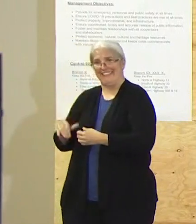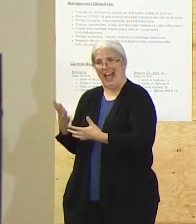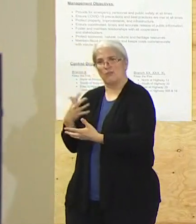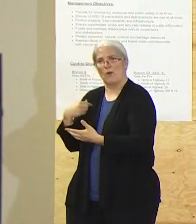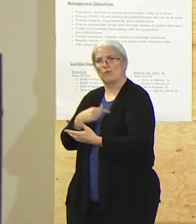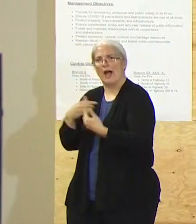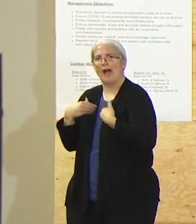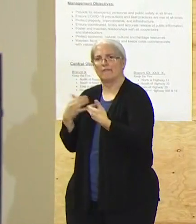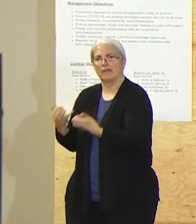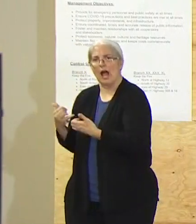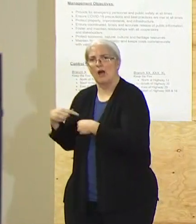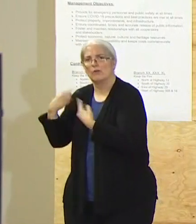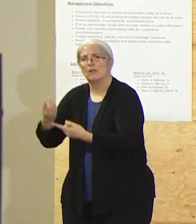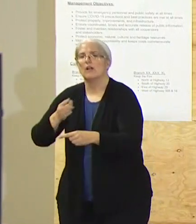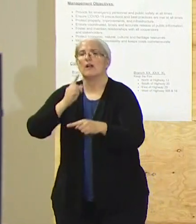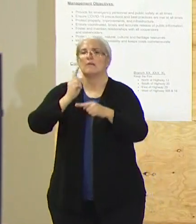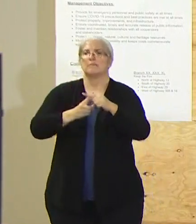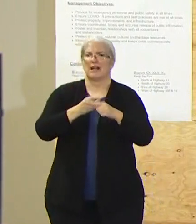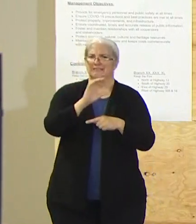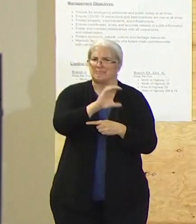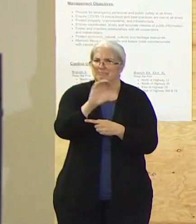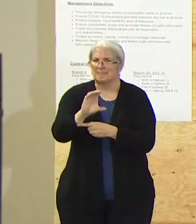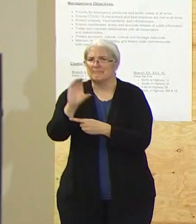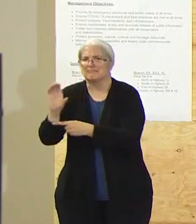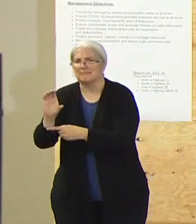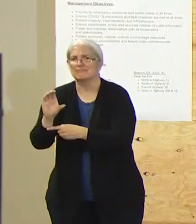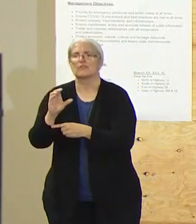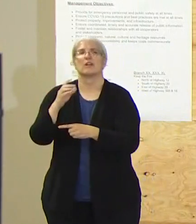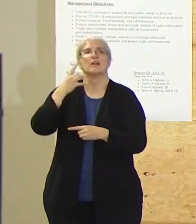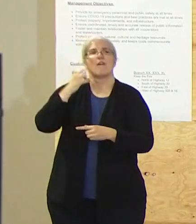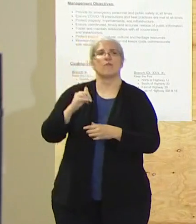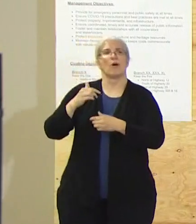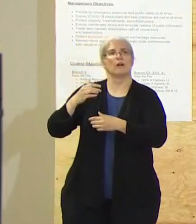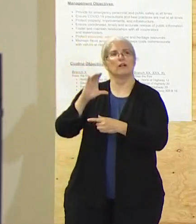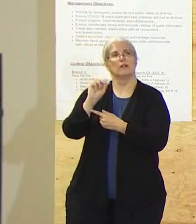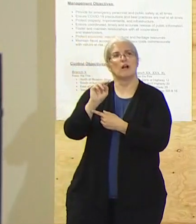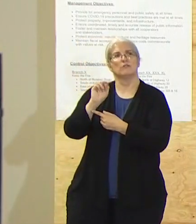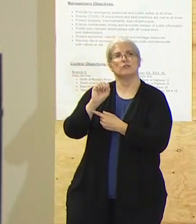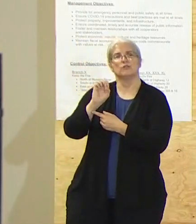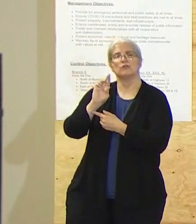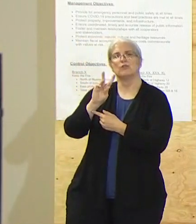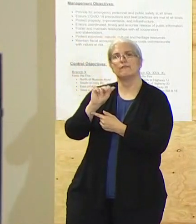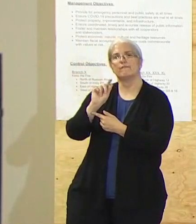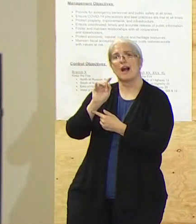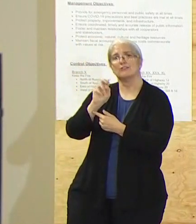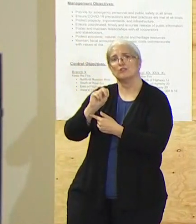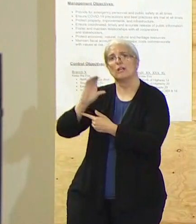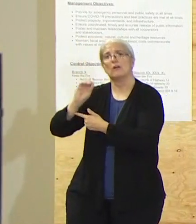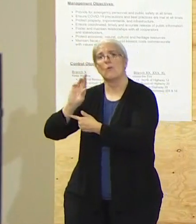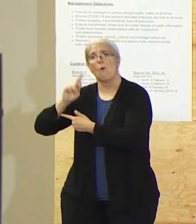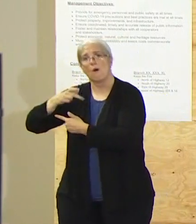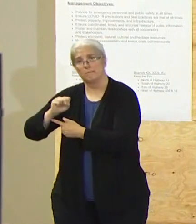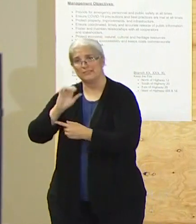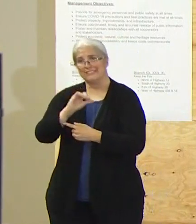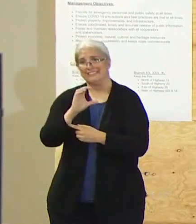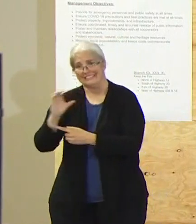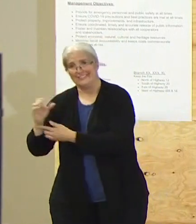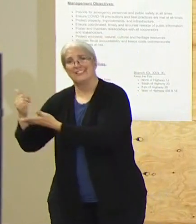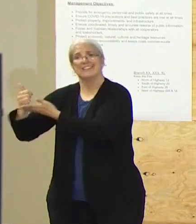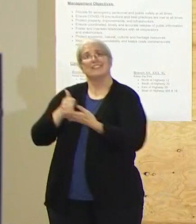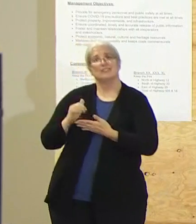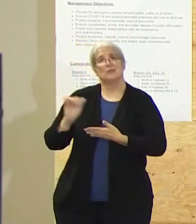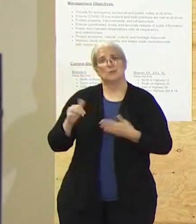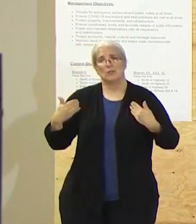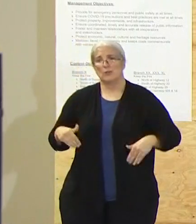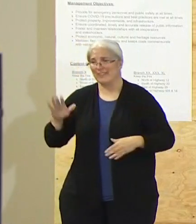which, by the way, I'd be remiss not to comment on. Their hand crews and their expertise has been invaluable as well, and